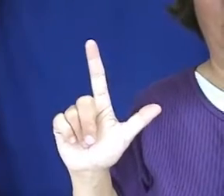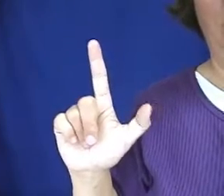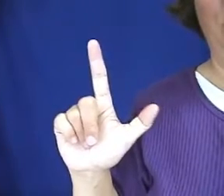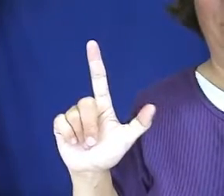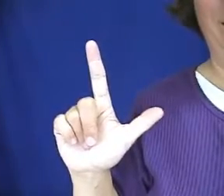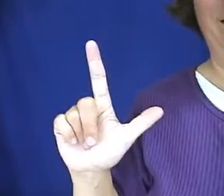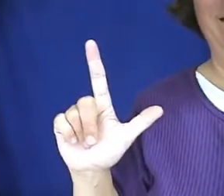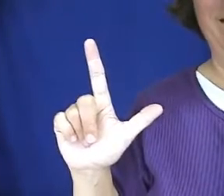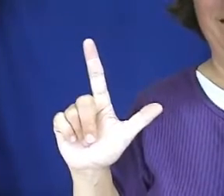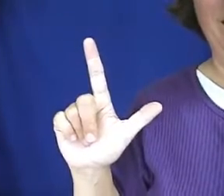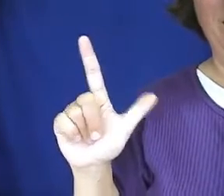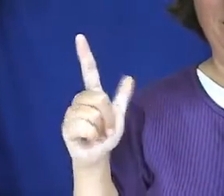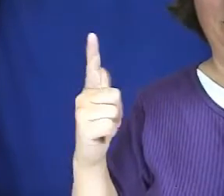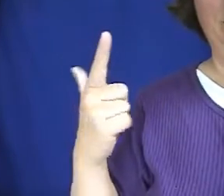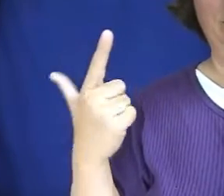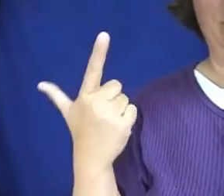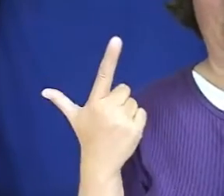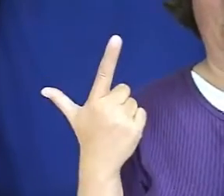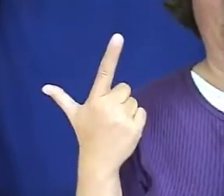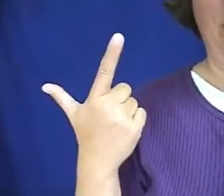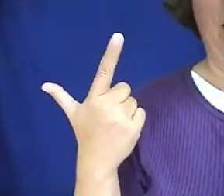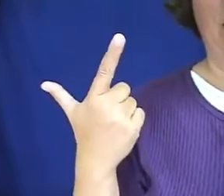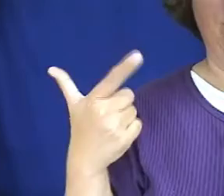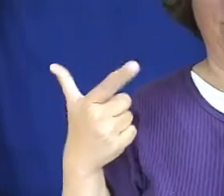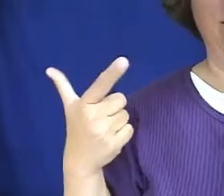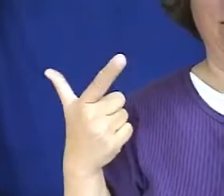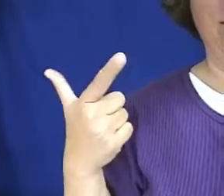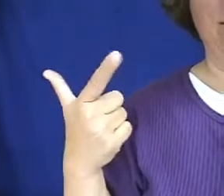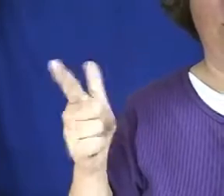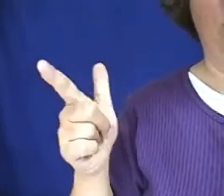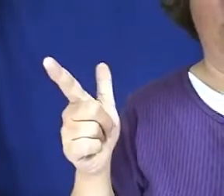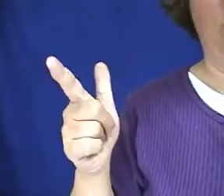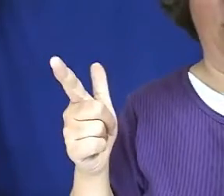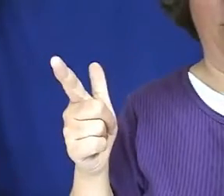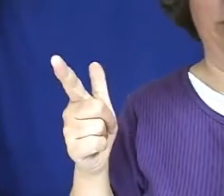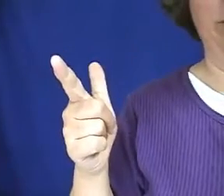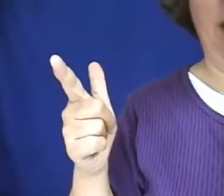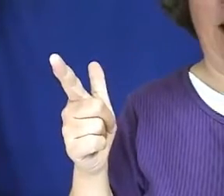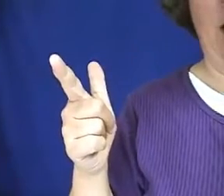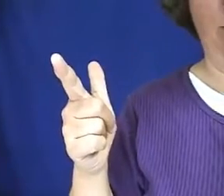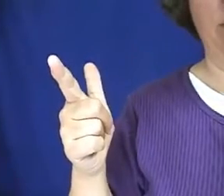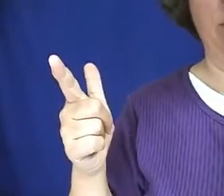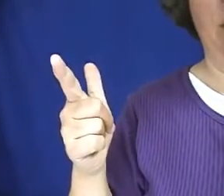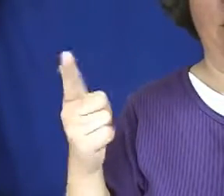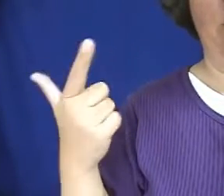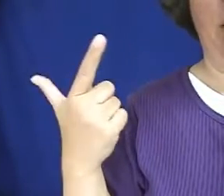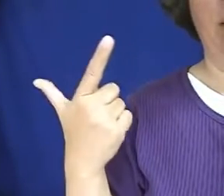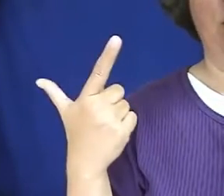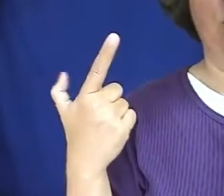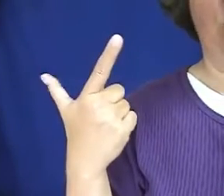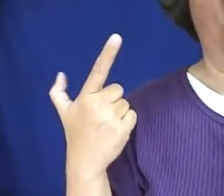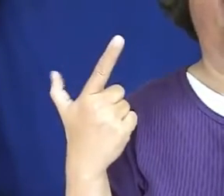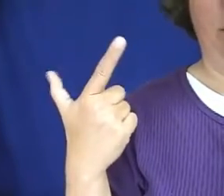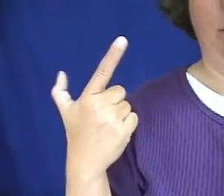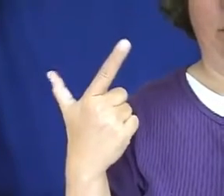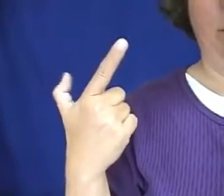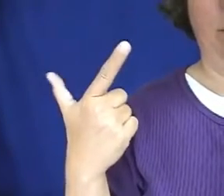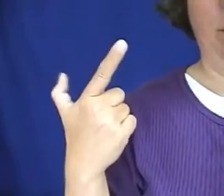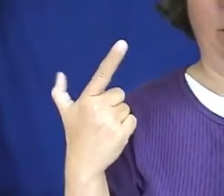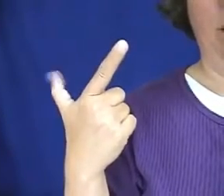1, there's the L. But it's palm back or palm kind of out, either way. 21.